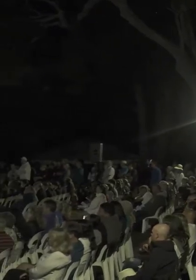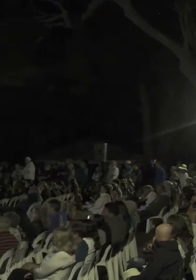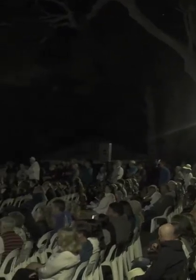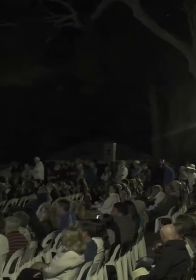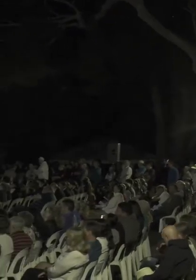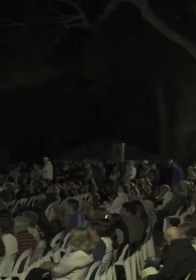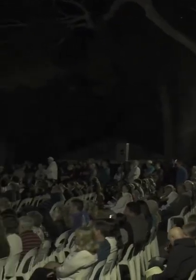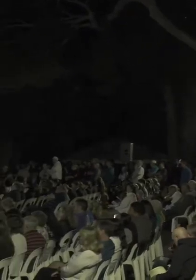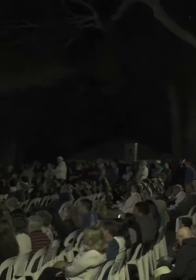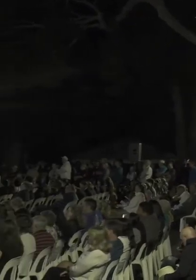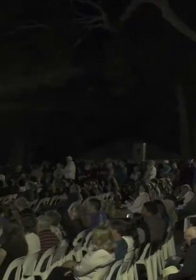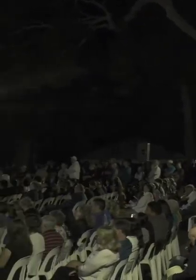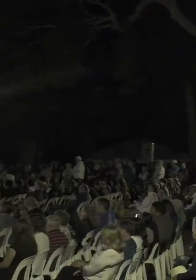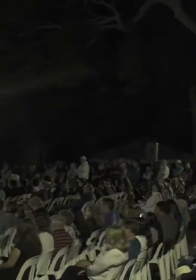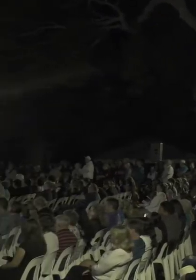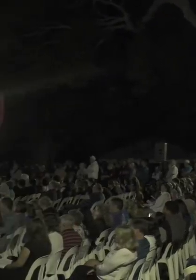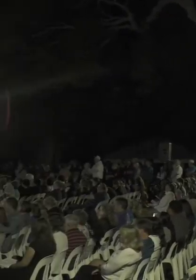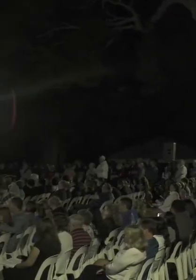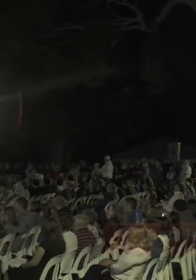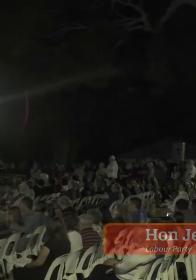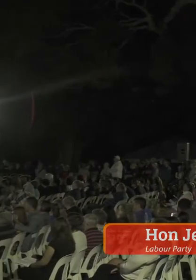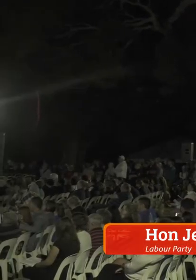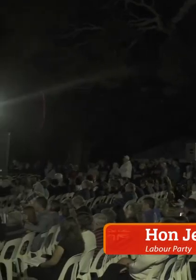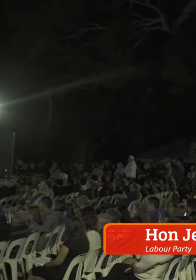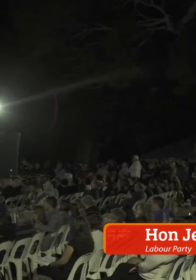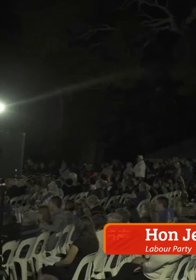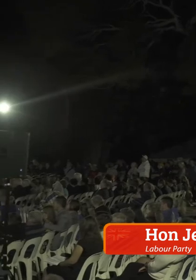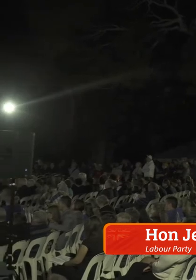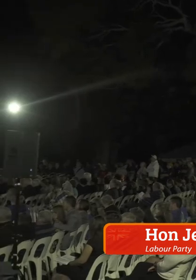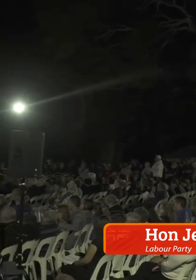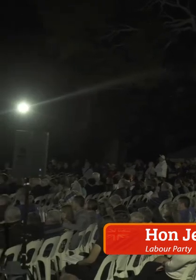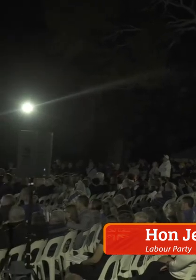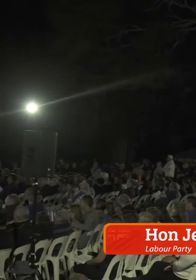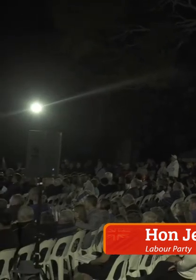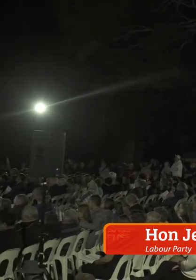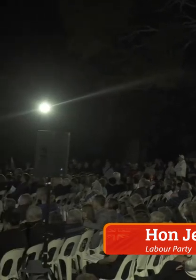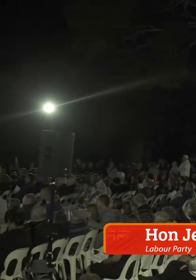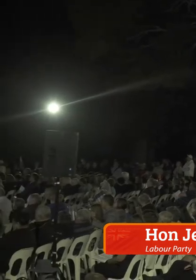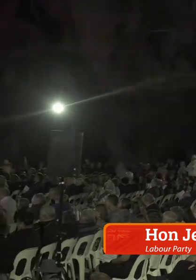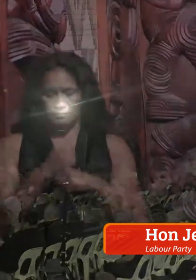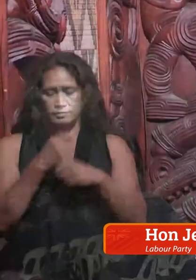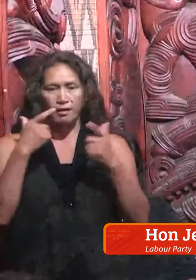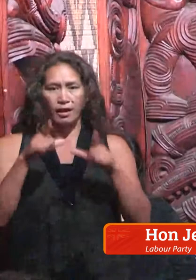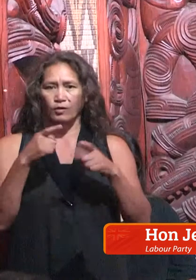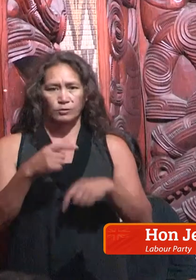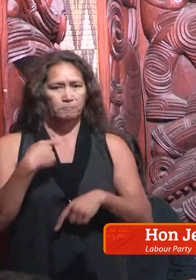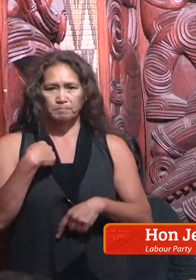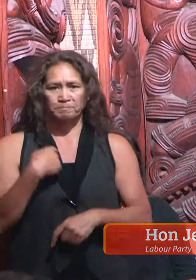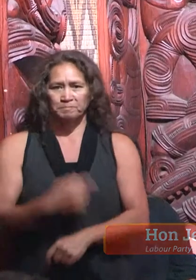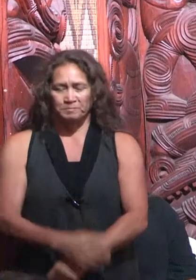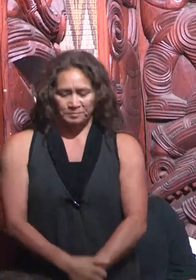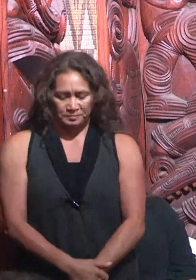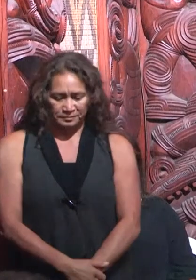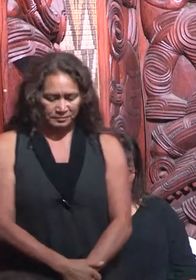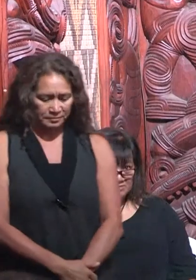Ke tau lotu. E atua mawhi mawhi koe mauta mai whakaewani ai a Fiona. Ok mauhua tu he pongpongi koe ni